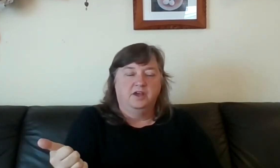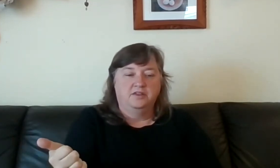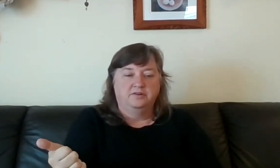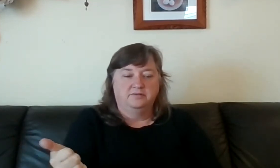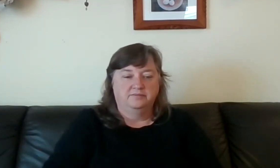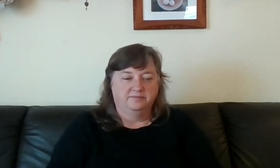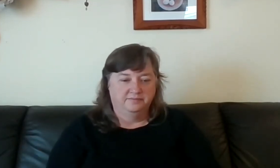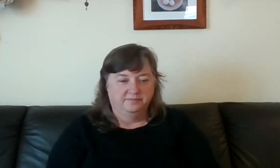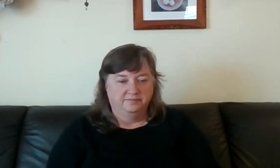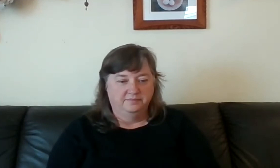Other.